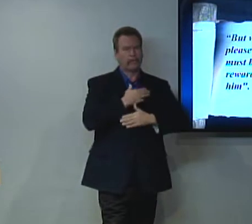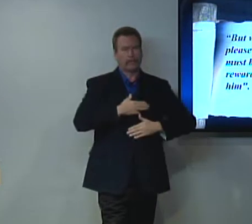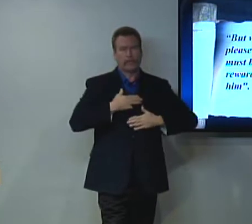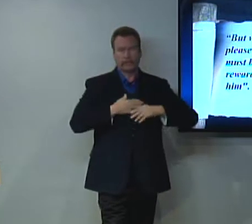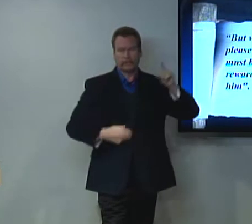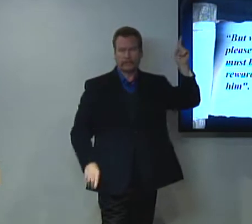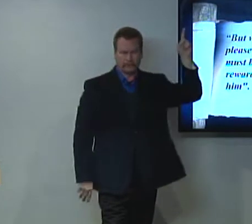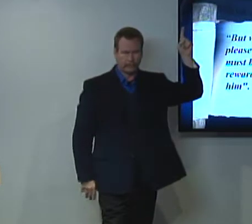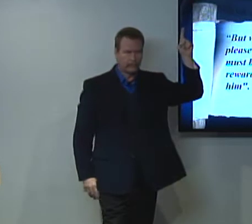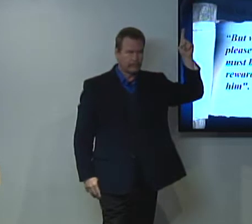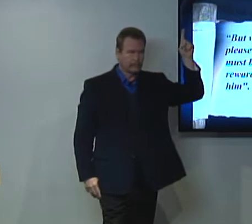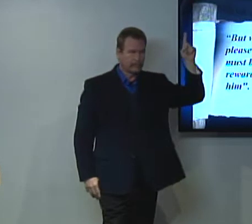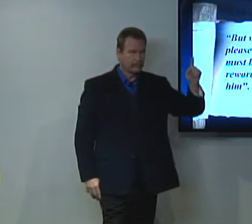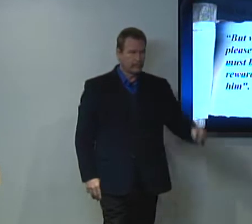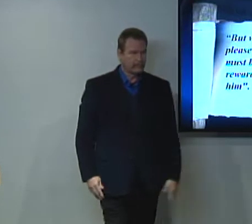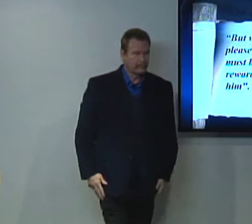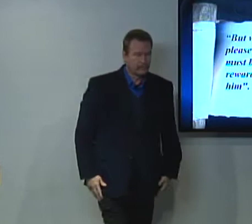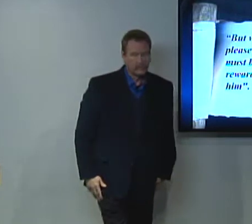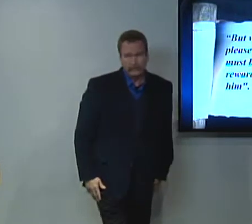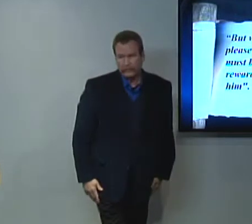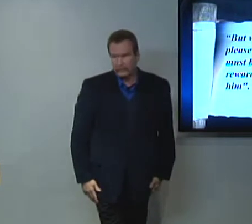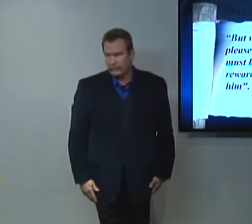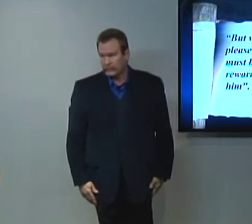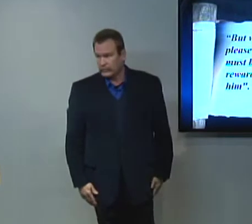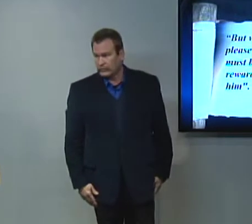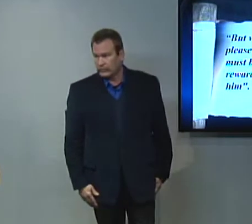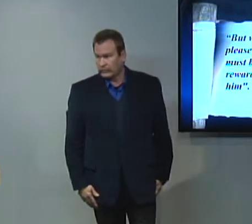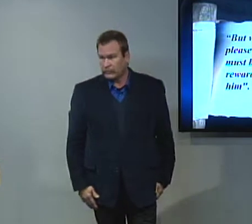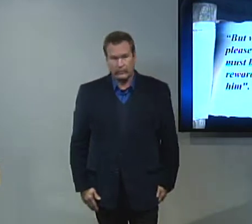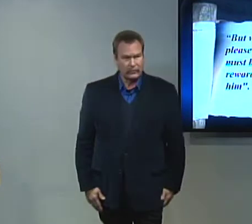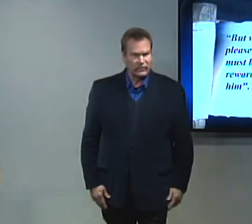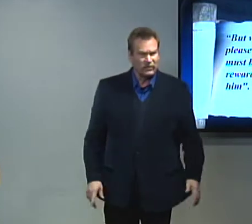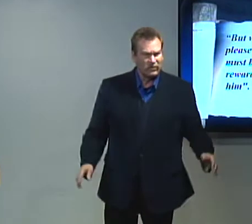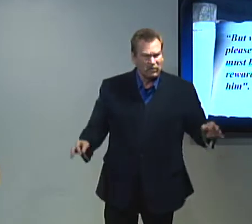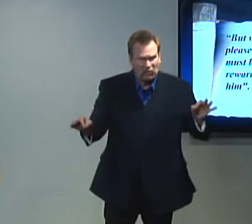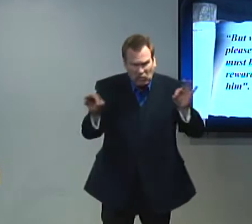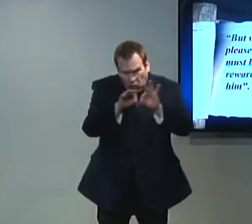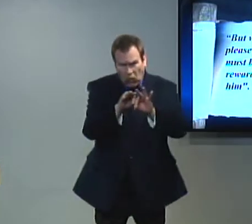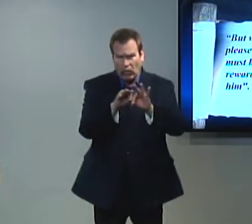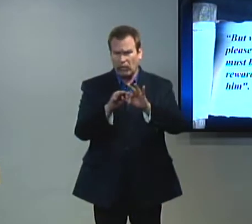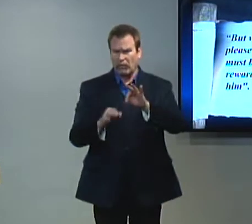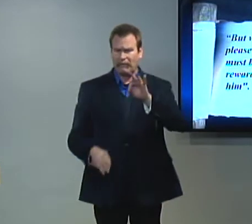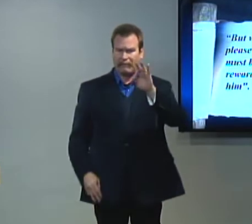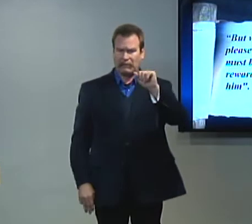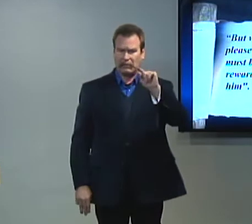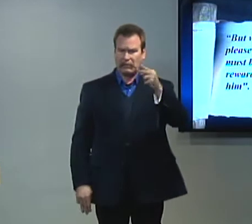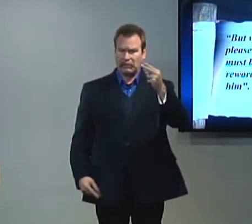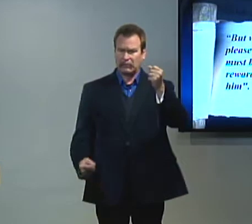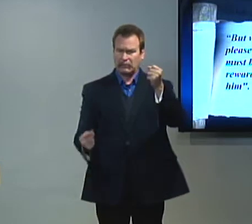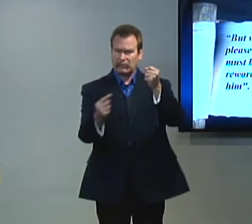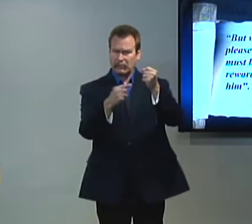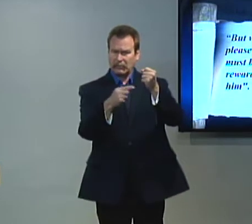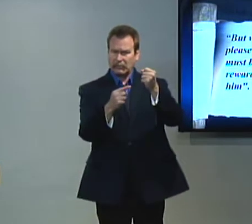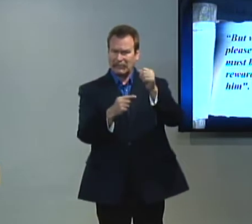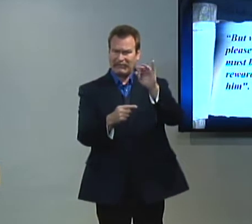it is impossible to please God. It's impossible. So we